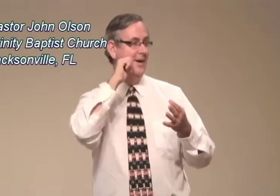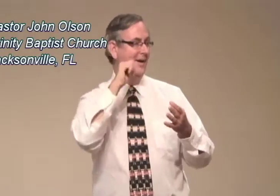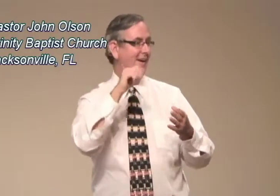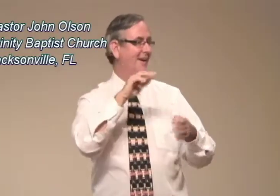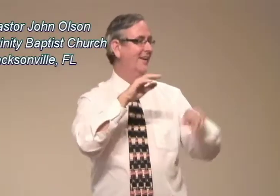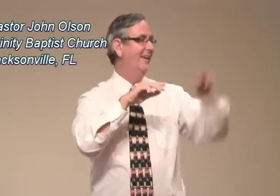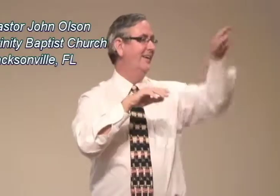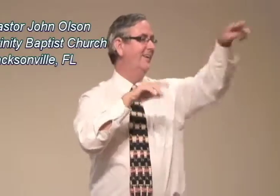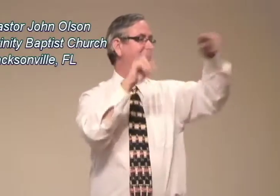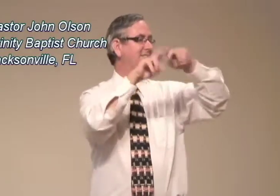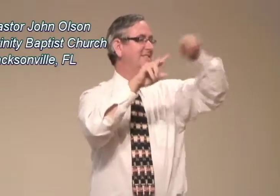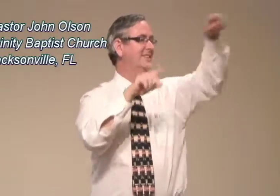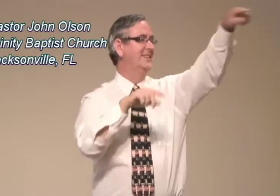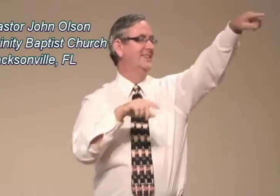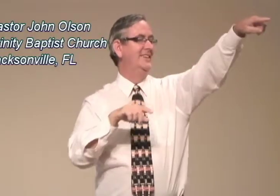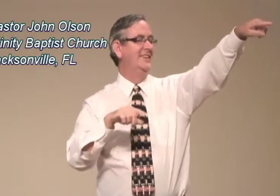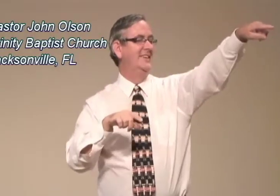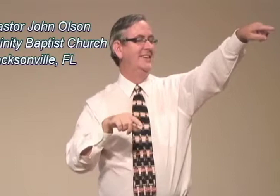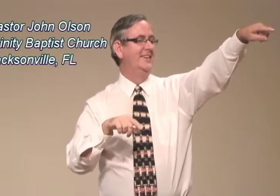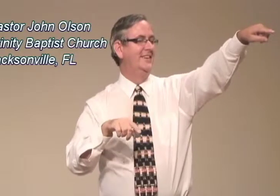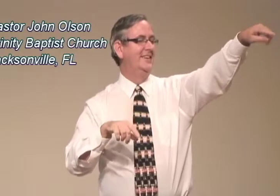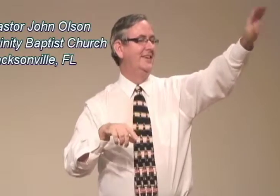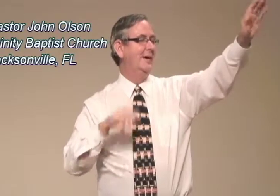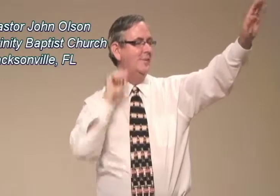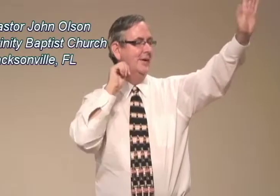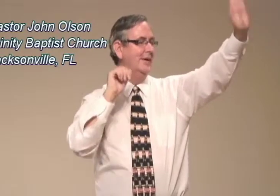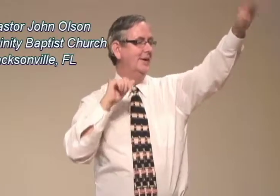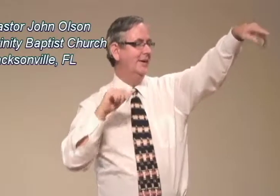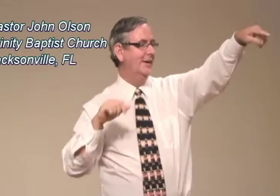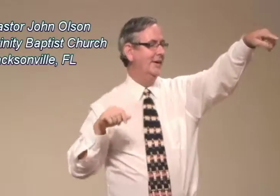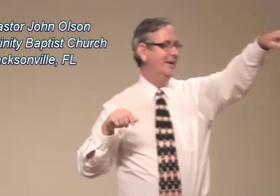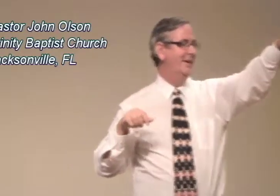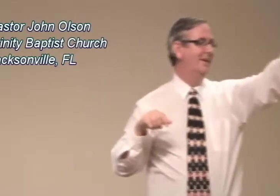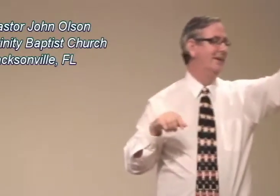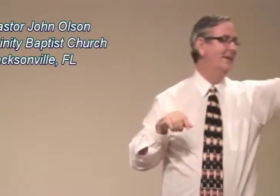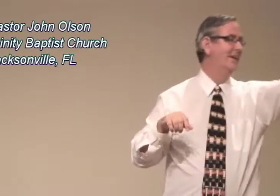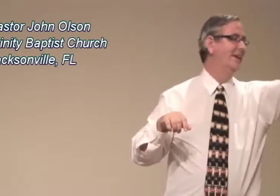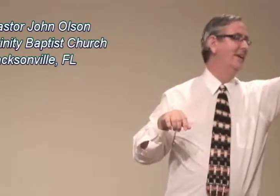child. Amanda is seated right over here. Amanda, wave your hand.